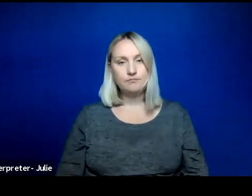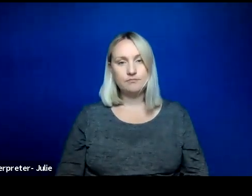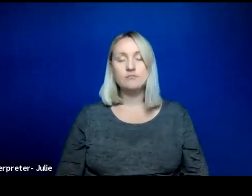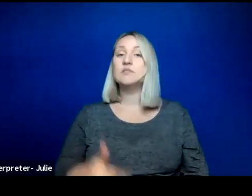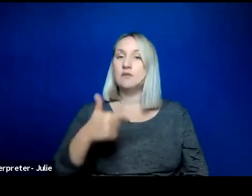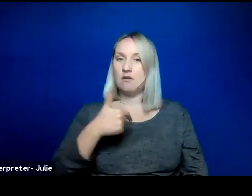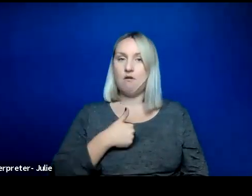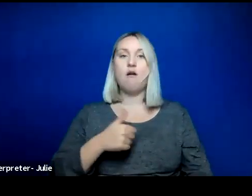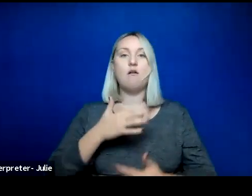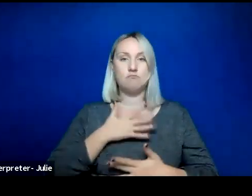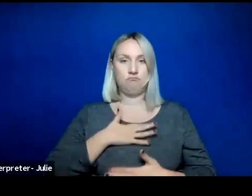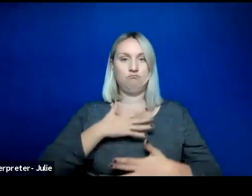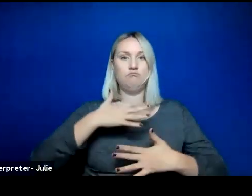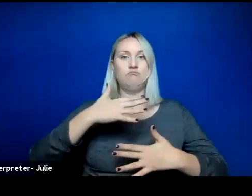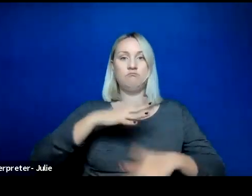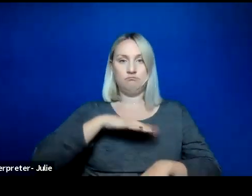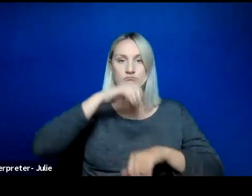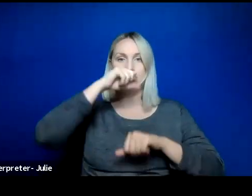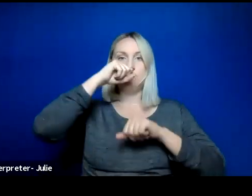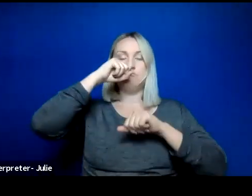I am breathing in.